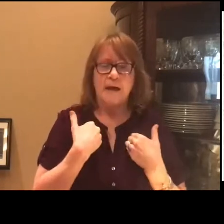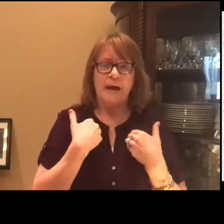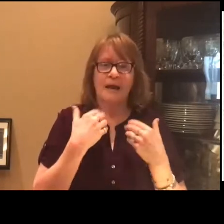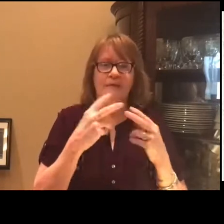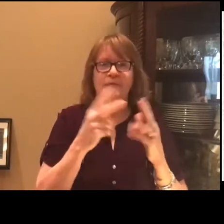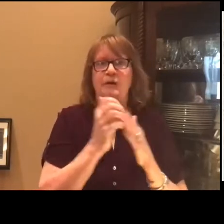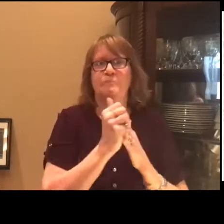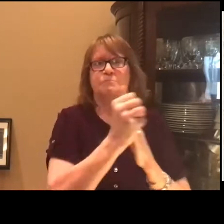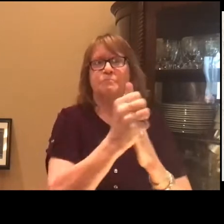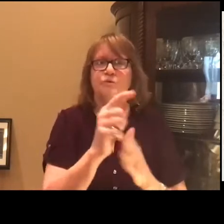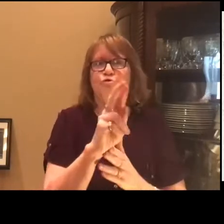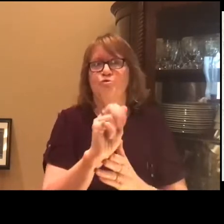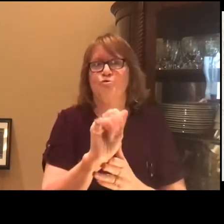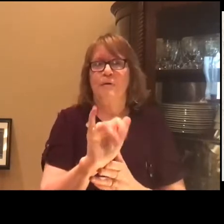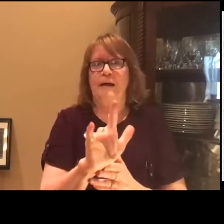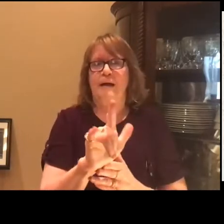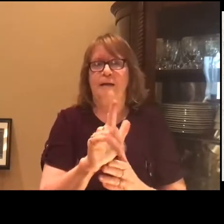had made a difference in